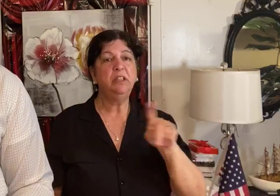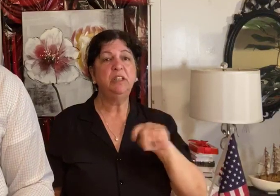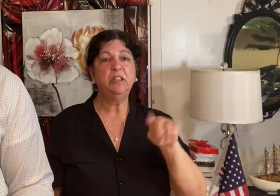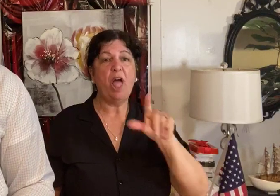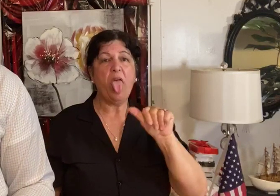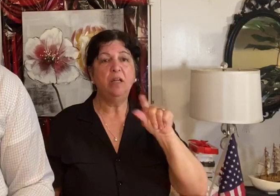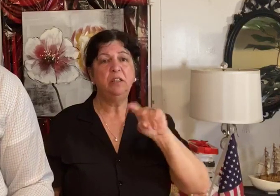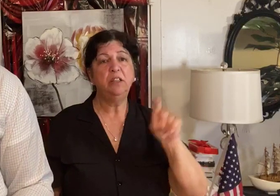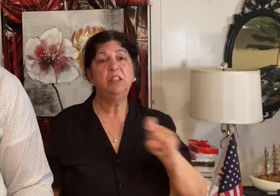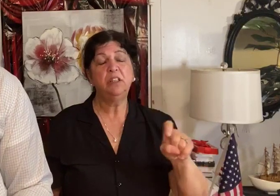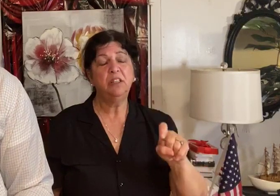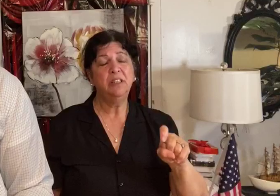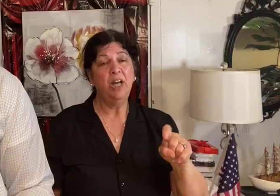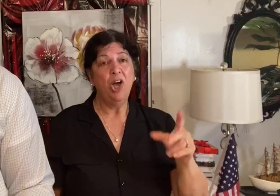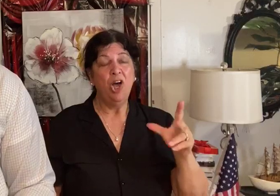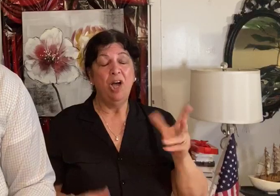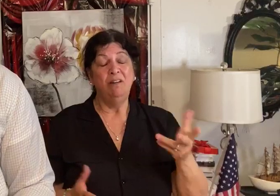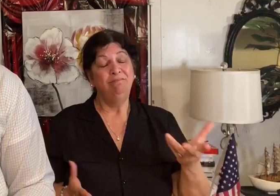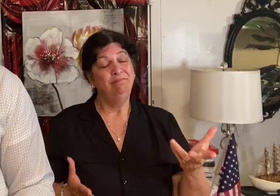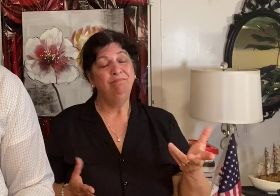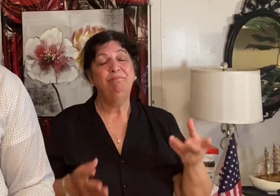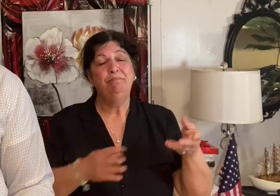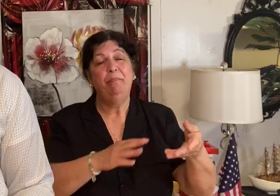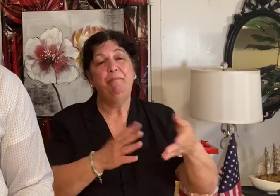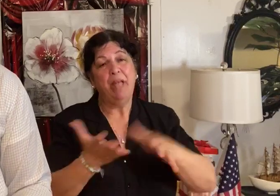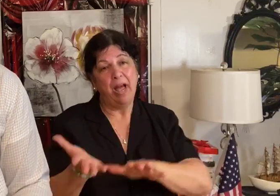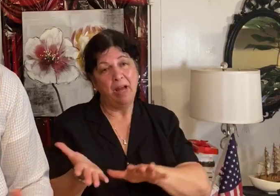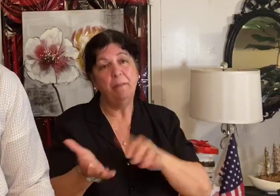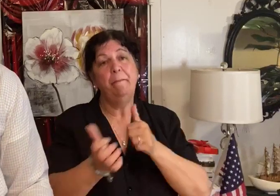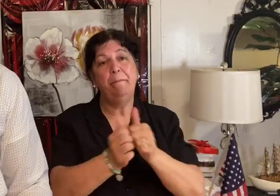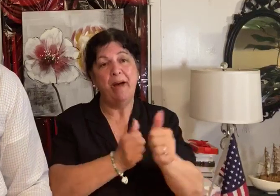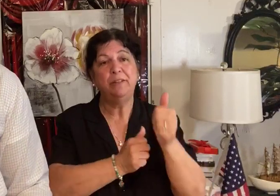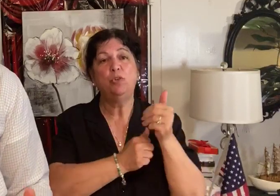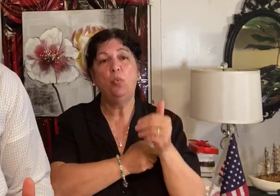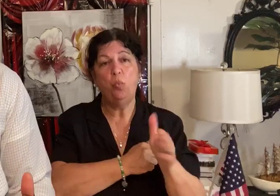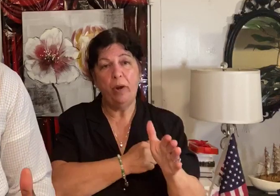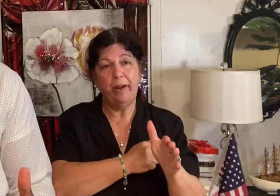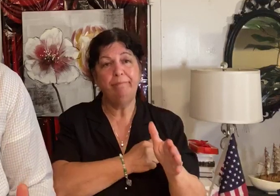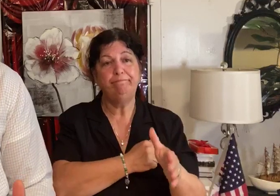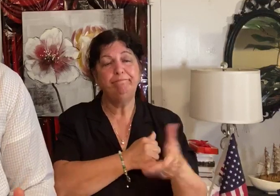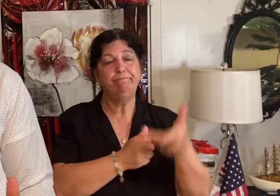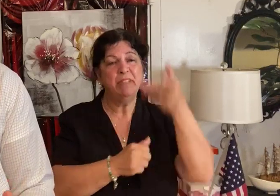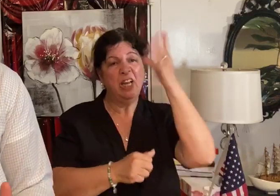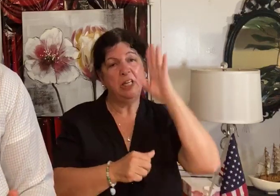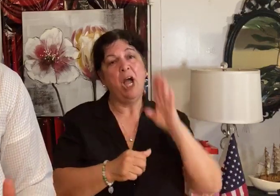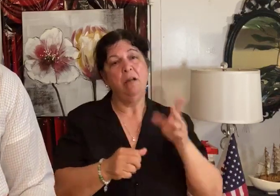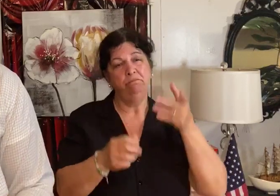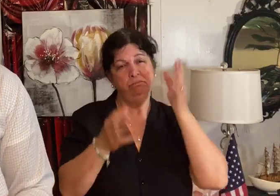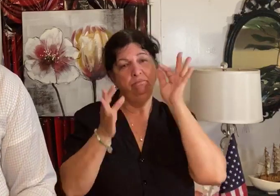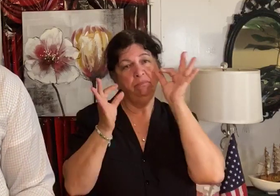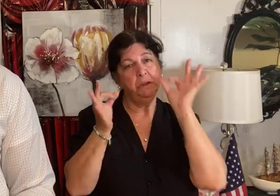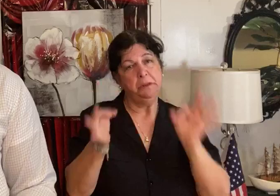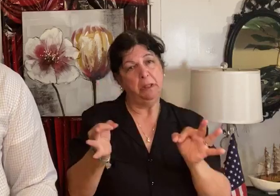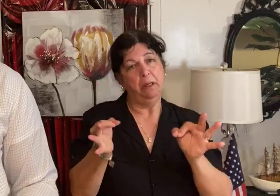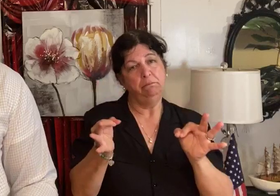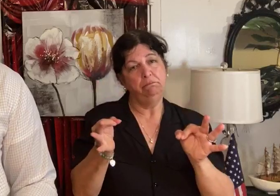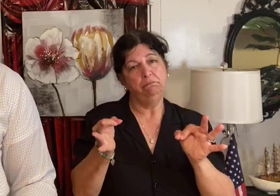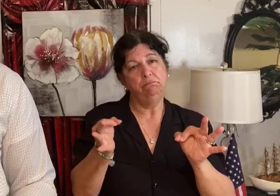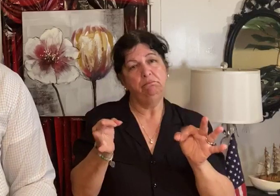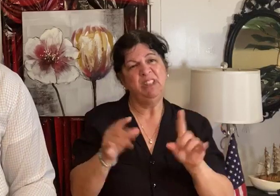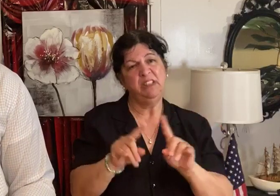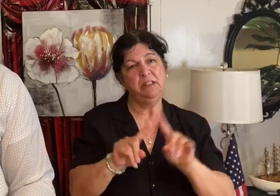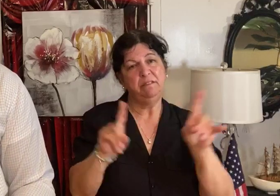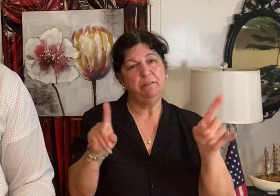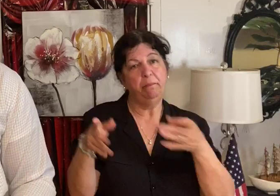didn't recover as we would have hoped. It appears that God had a different plan, that he wanted his child to be with him.